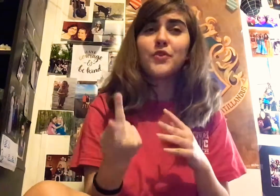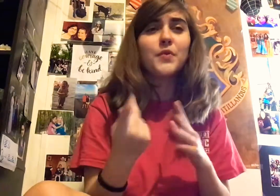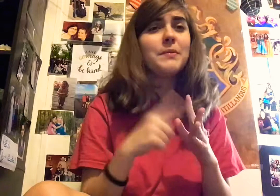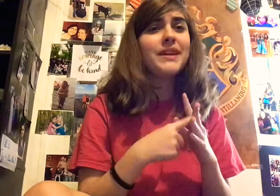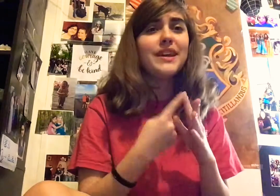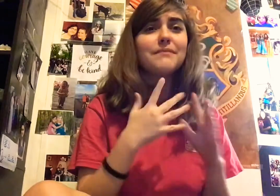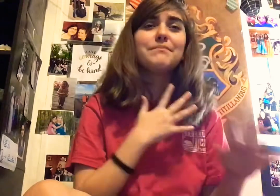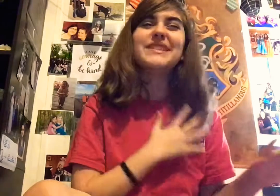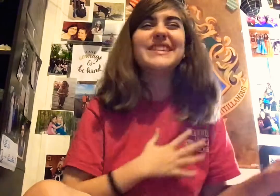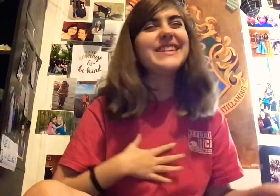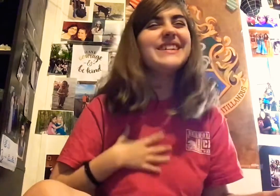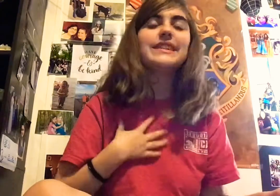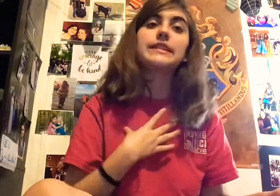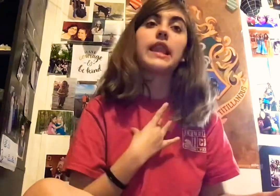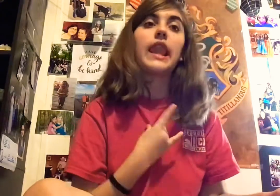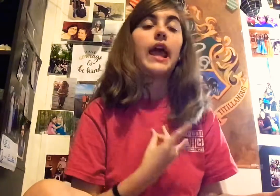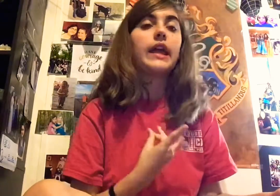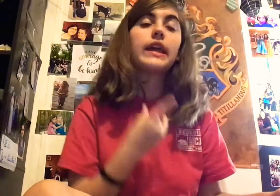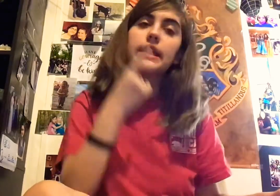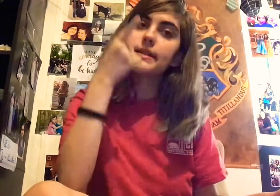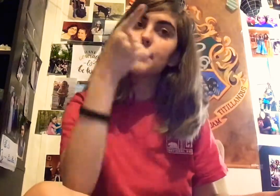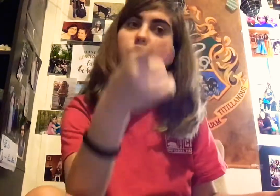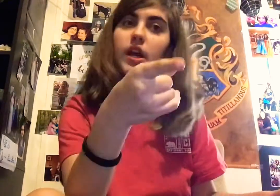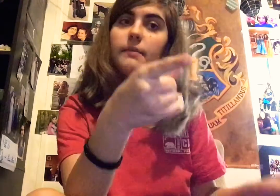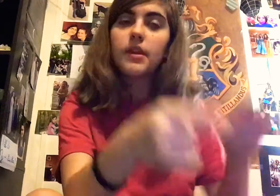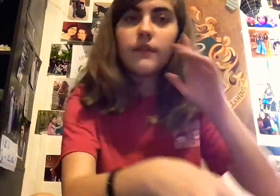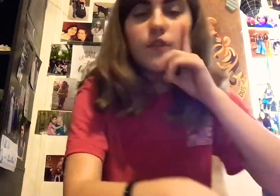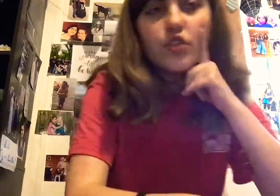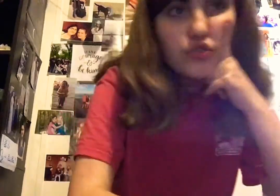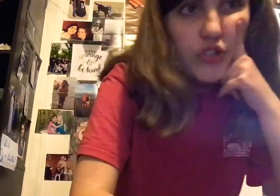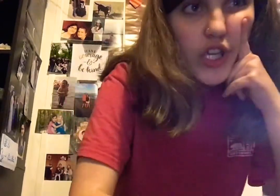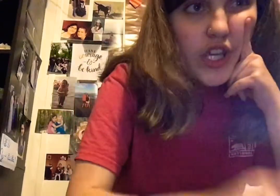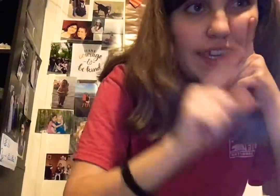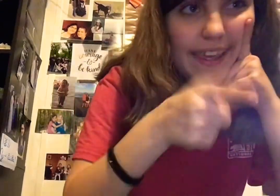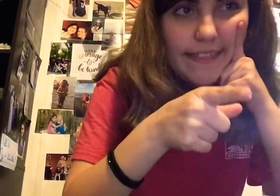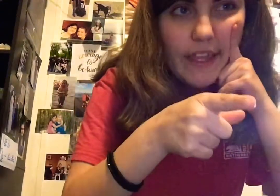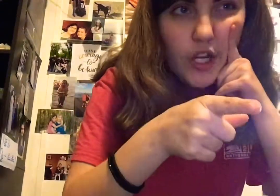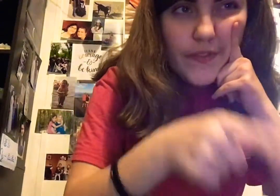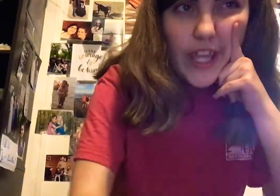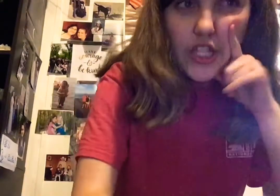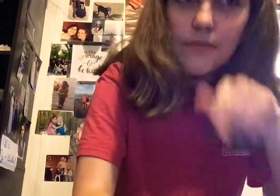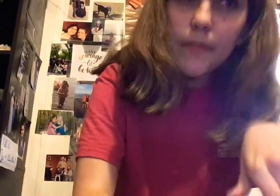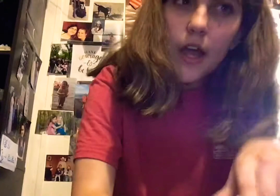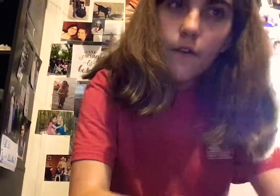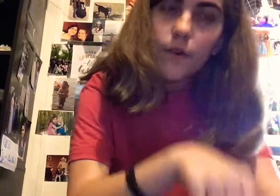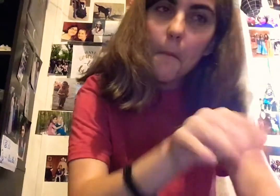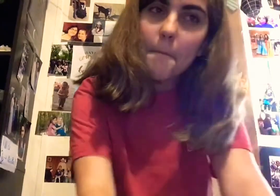before we begin, please like and subscribe. And hit that notification bell from,